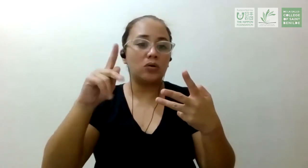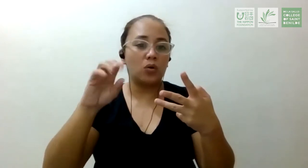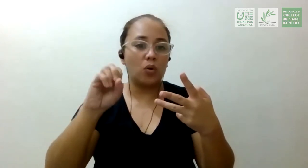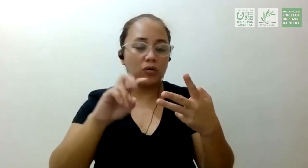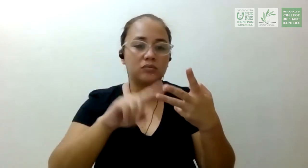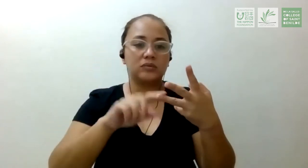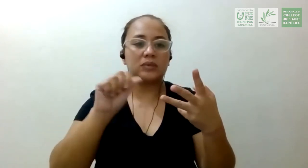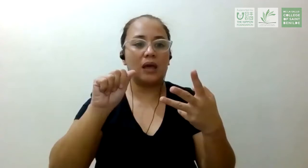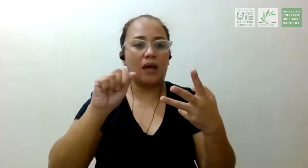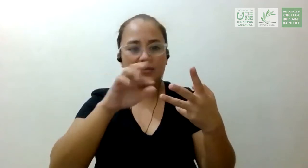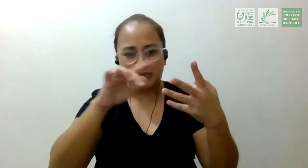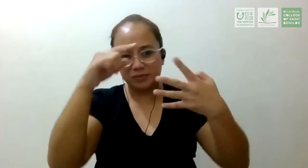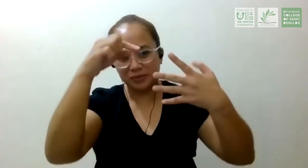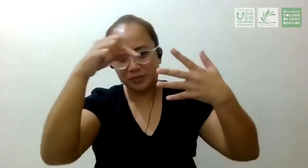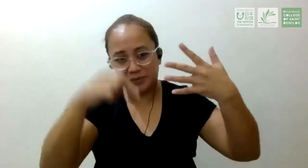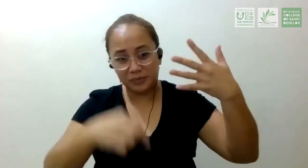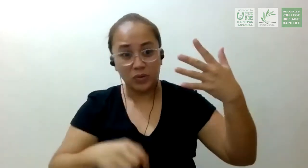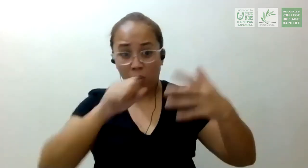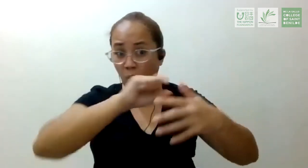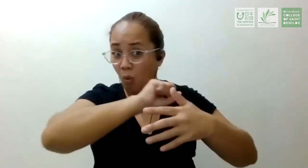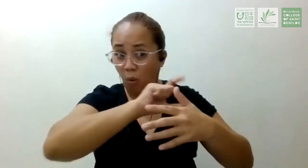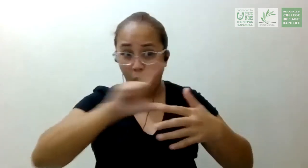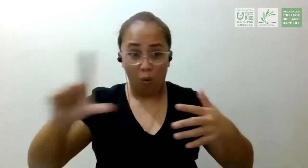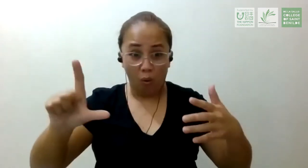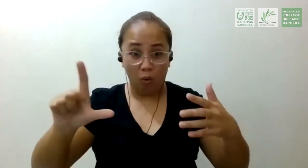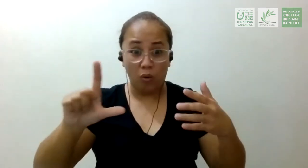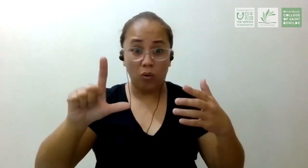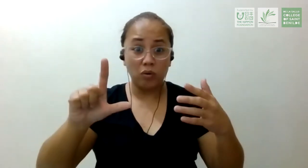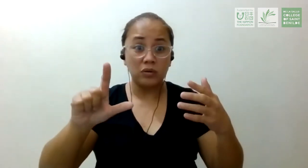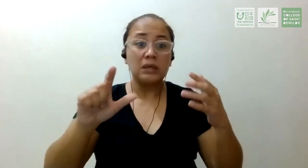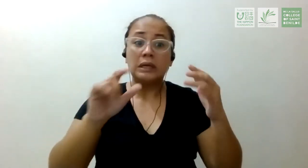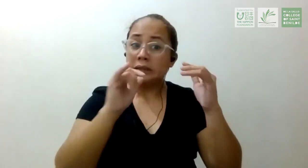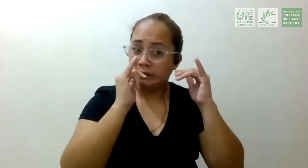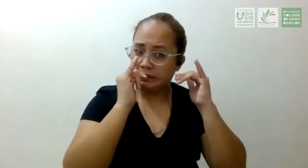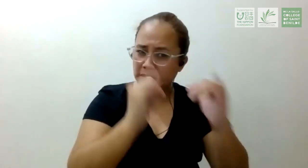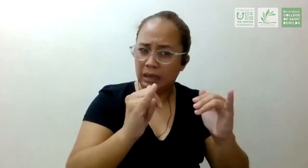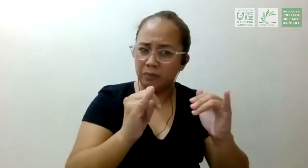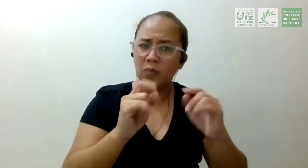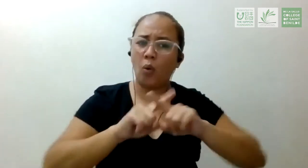Atamorobe. The answer to number 1 going to be the same or different?